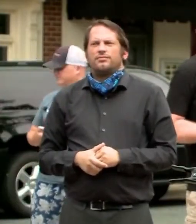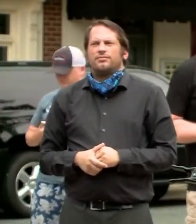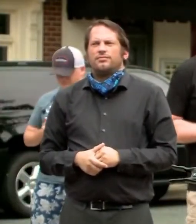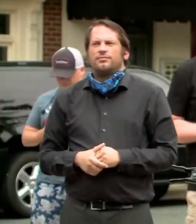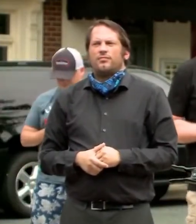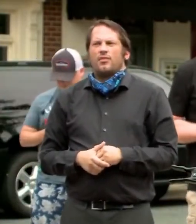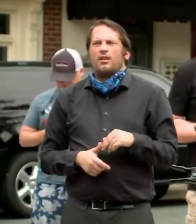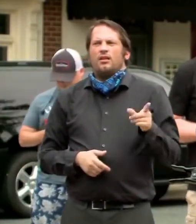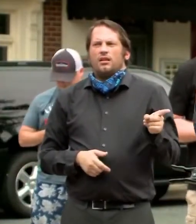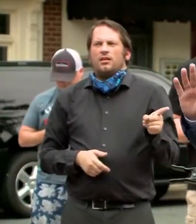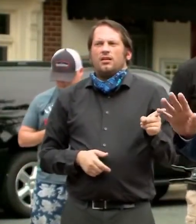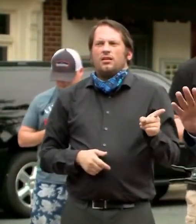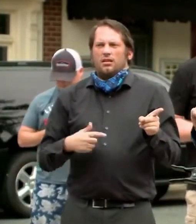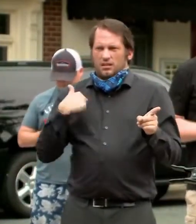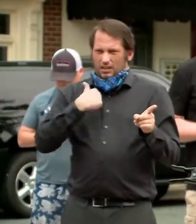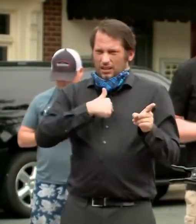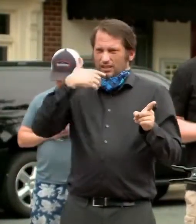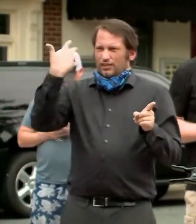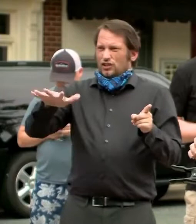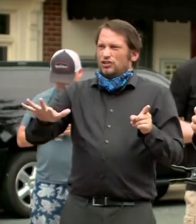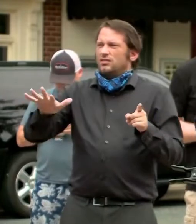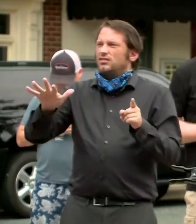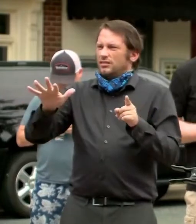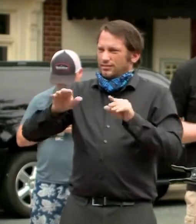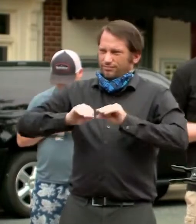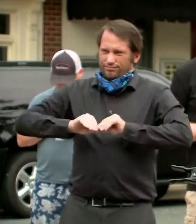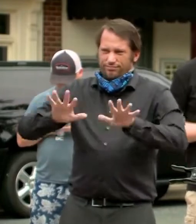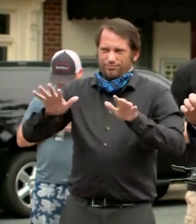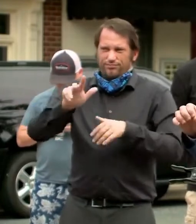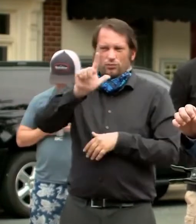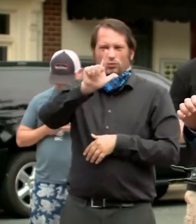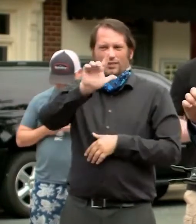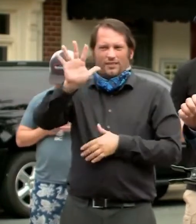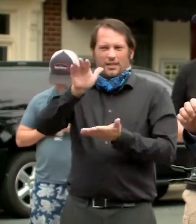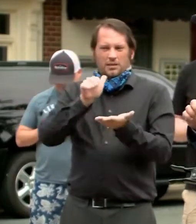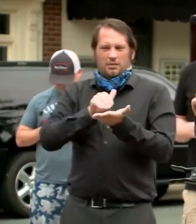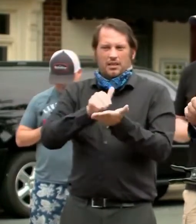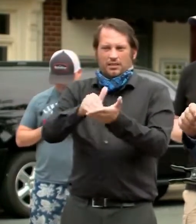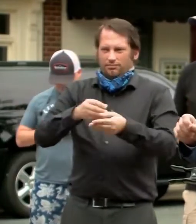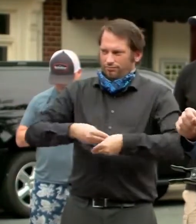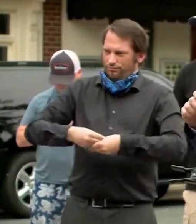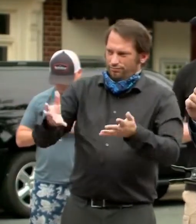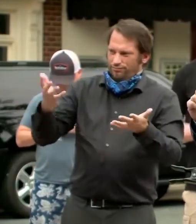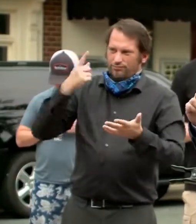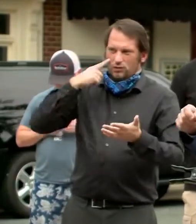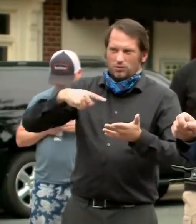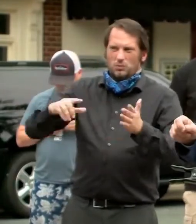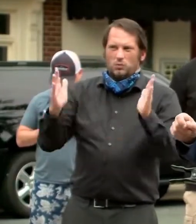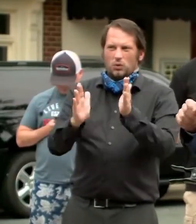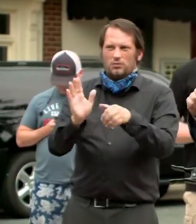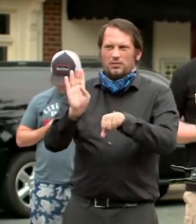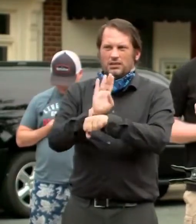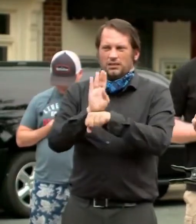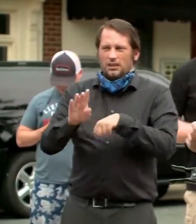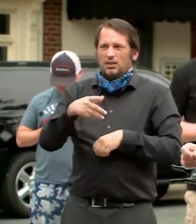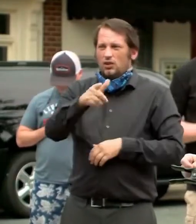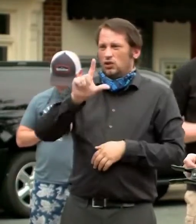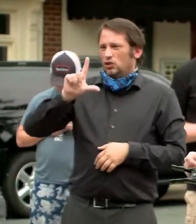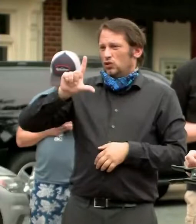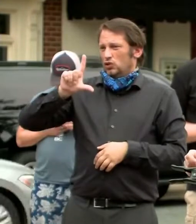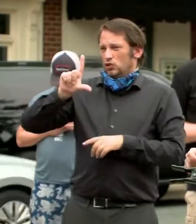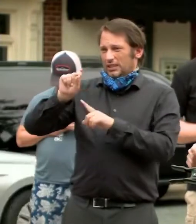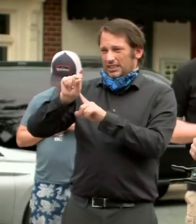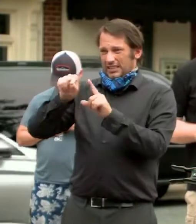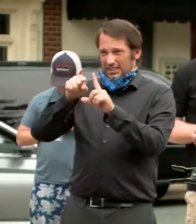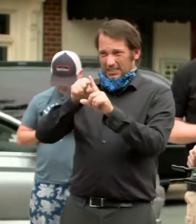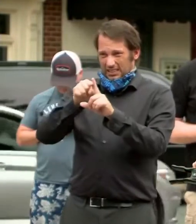We put out $25 million for small businesses. About 20 of the million, 20 million of the 25 has been put